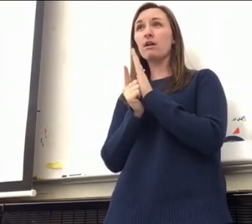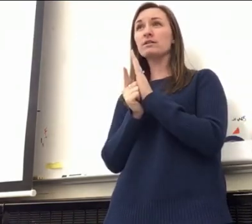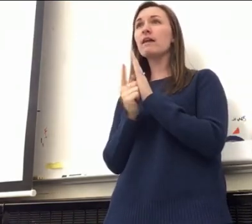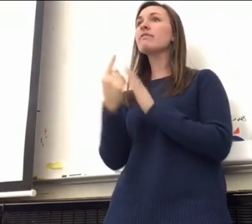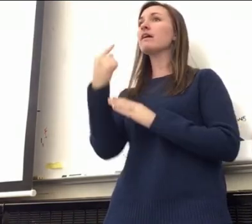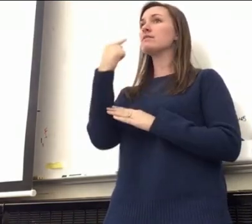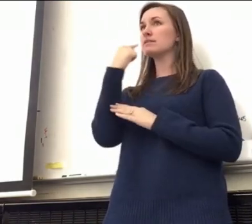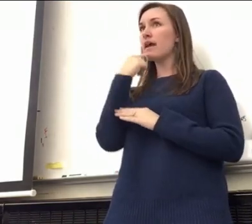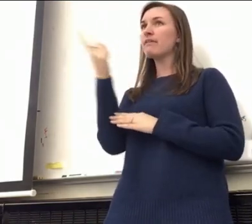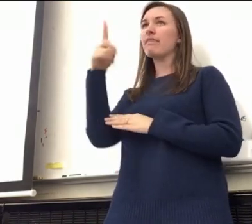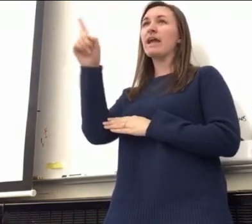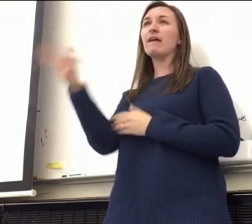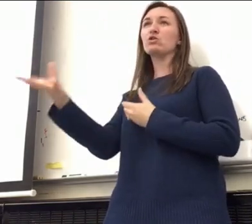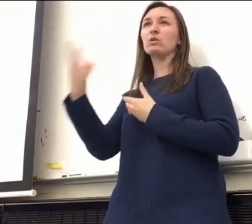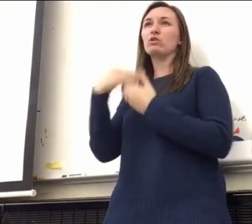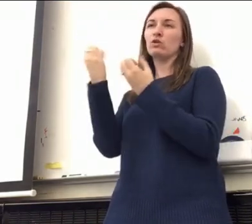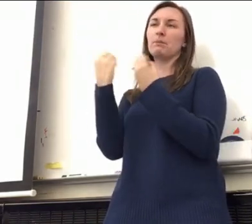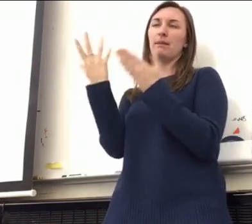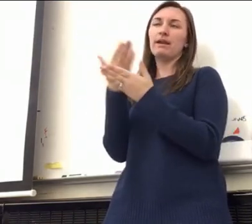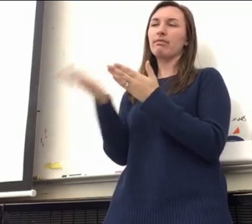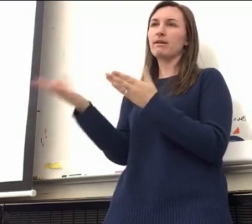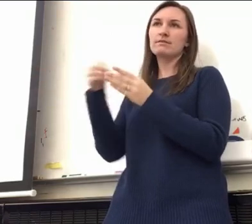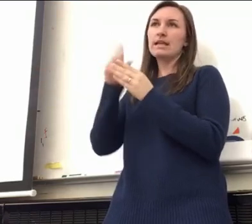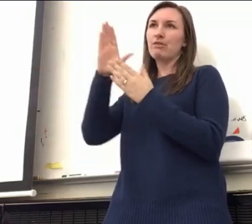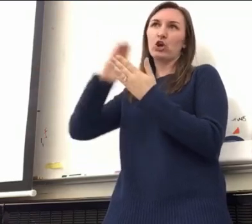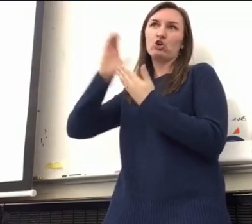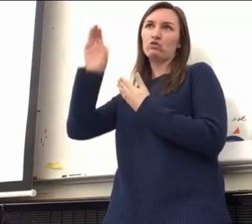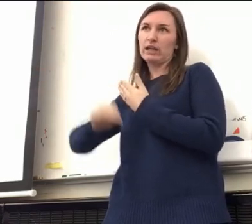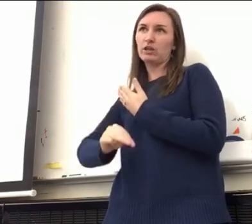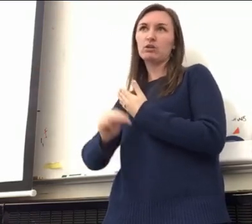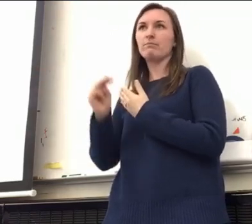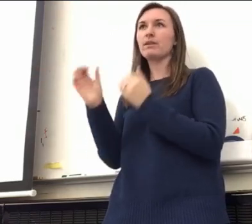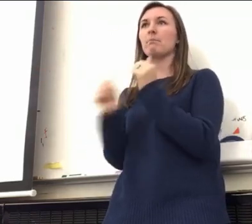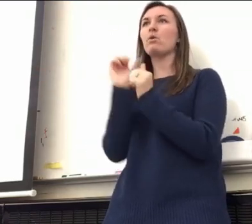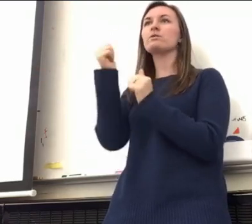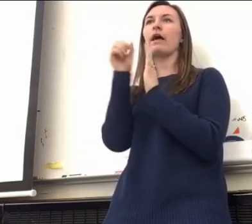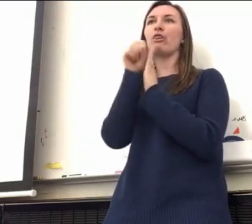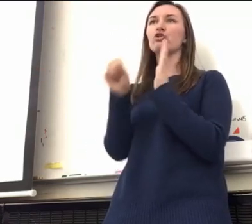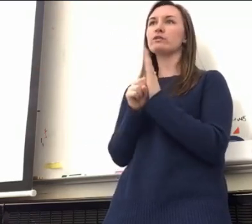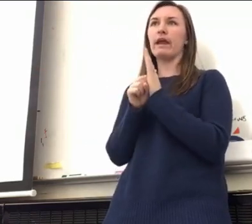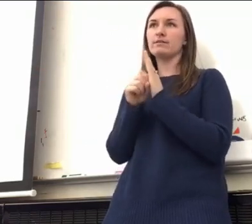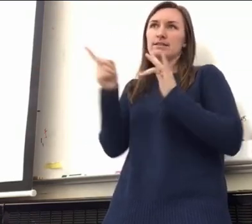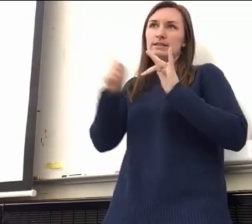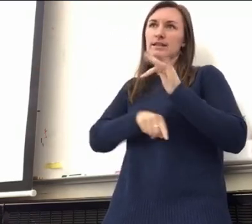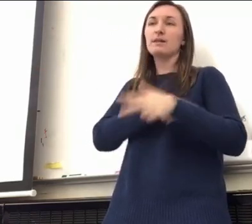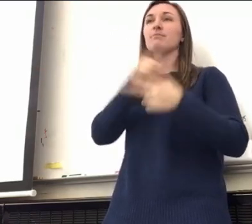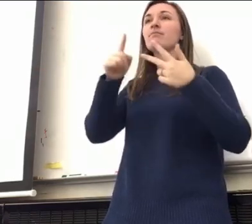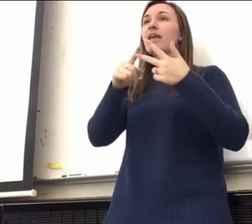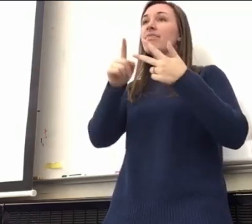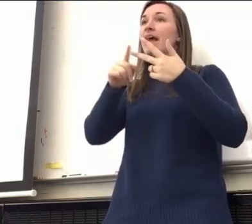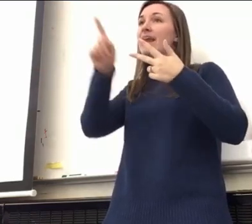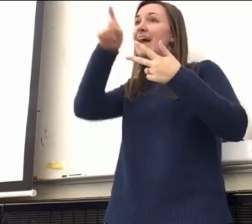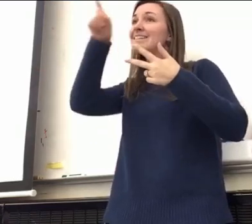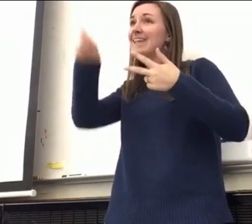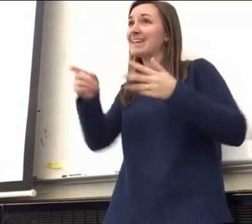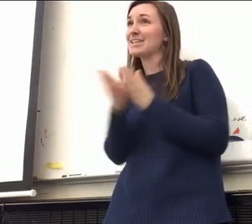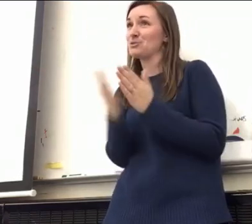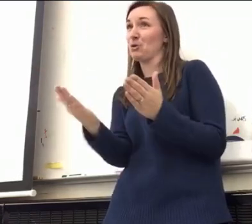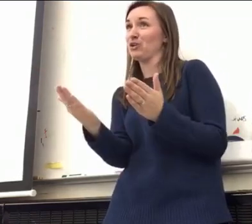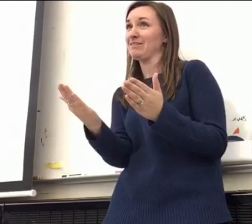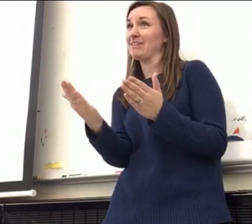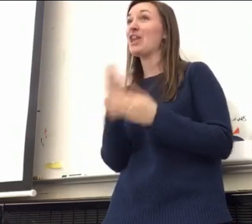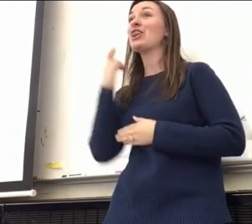say that they have to include a lot more stuff in their curriculum that would be allowed in most other states. And then you have Texas. And the reason why is because